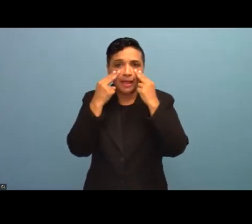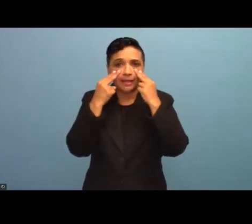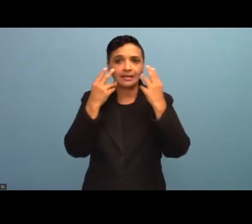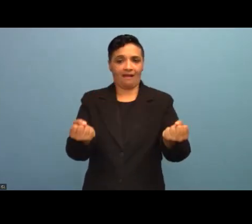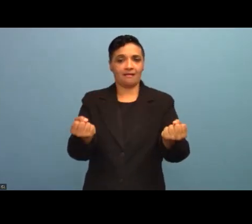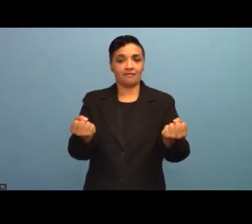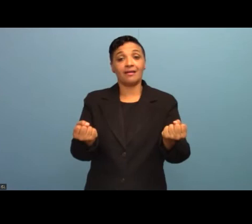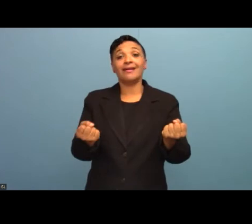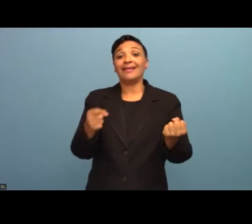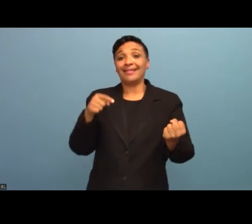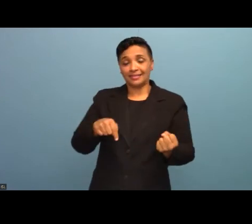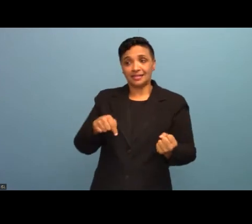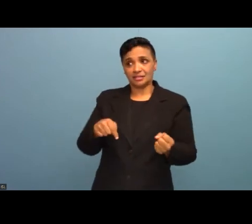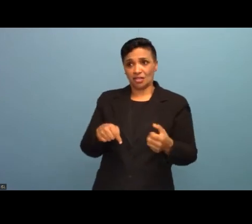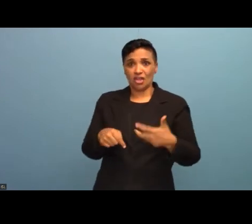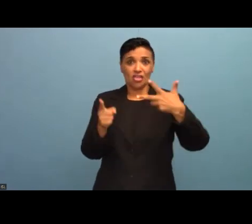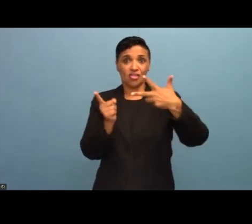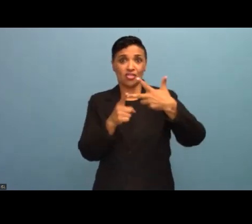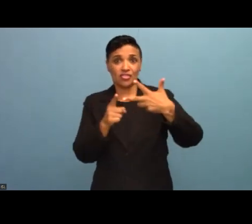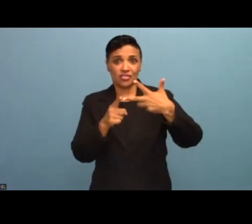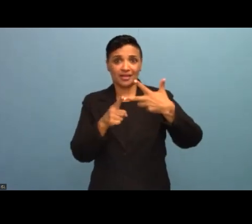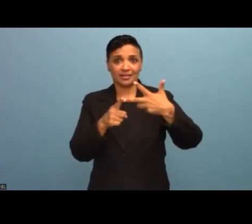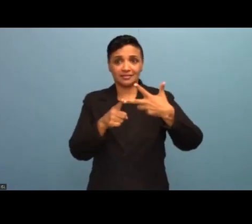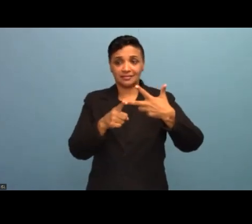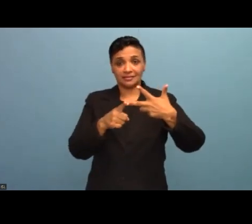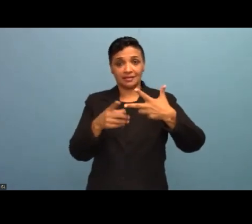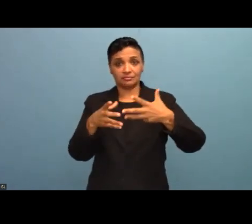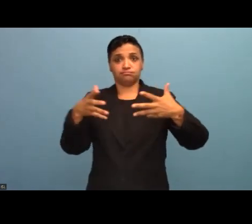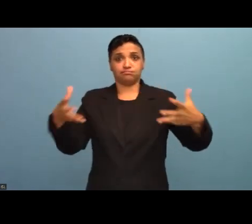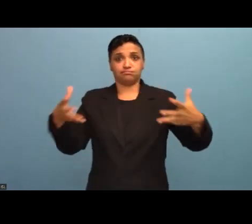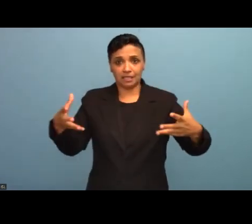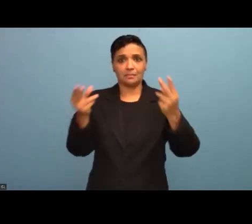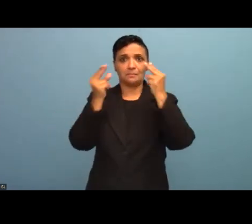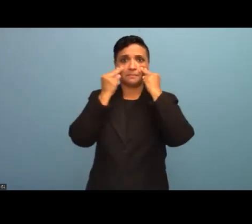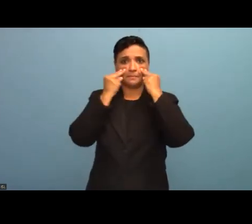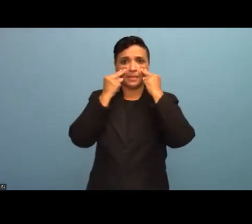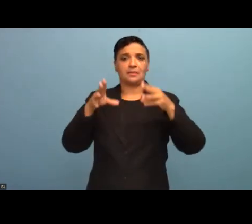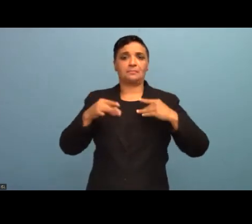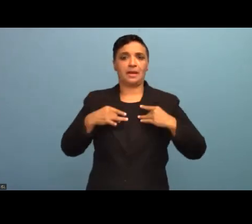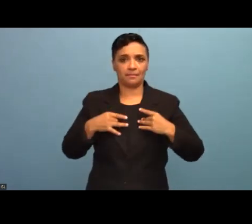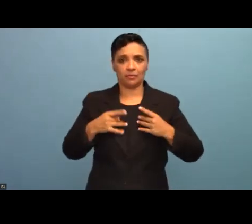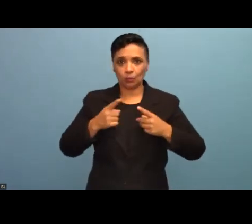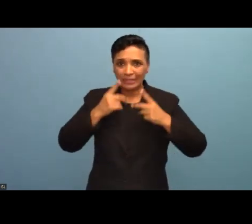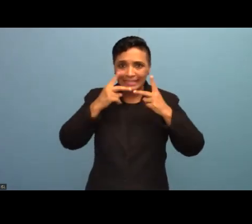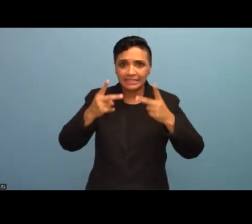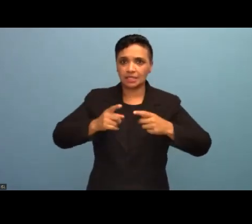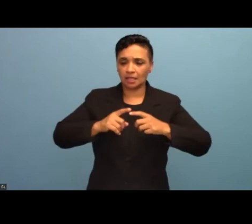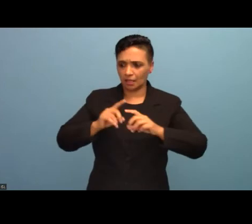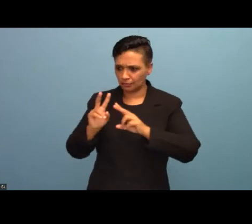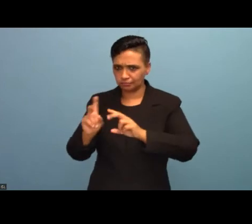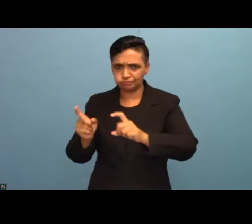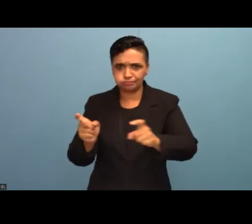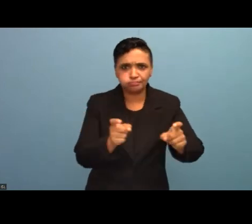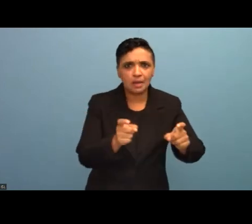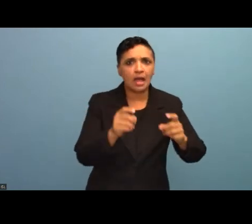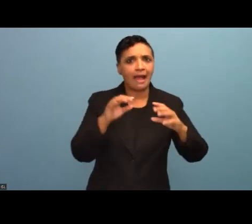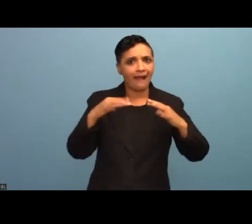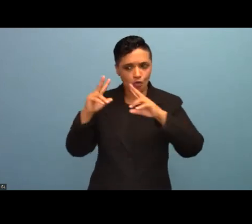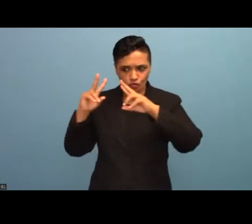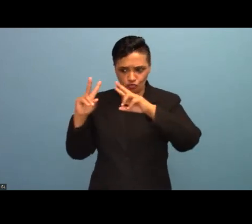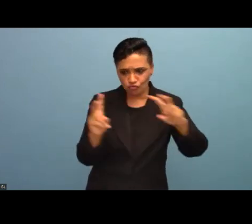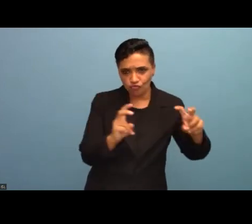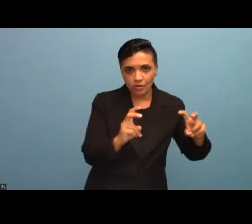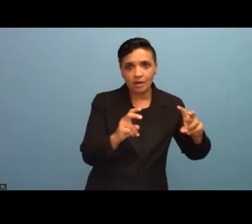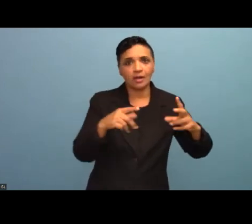third largest prevalence in Africa. These rapid assessment of avoidable blindness studies carried out